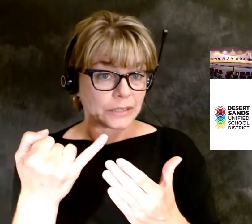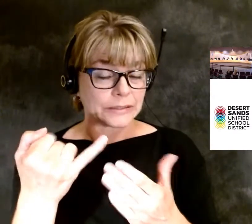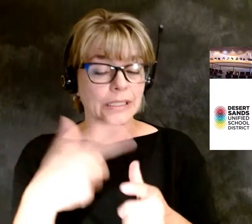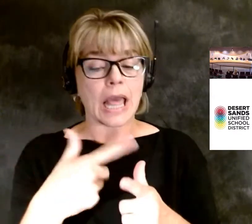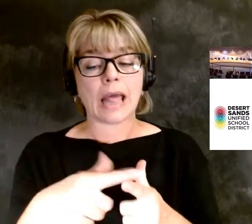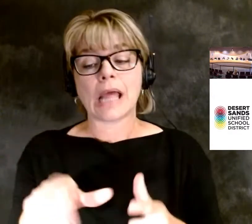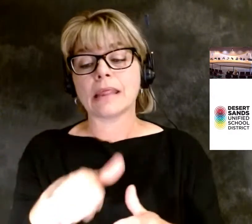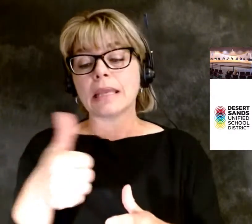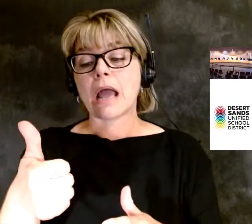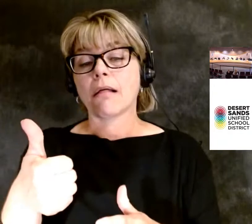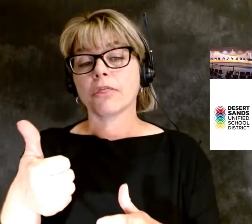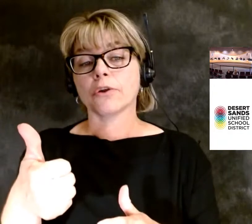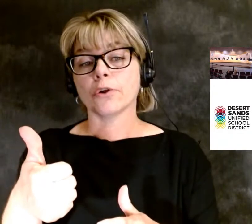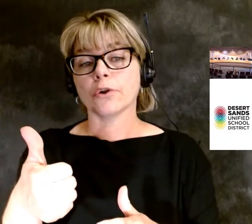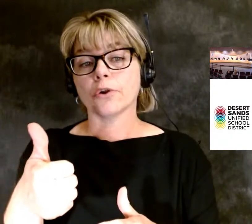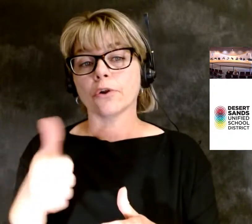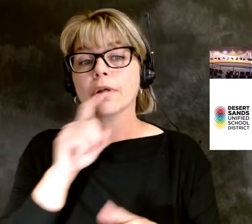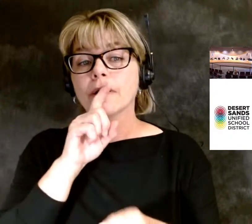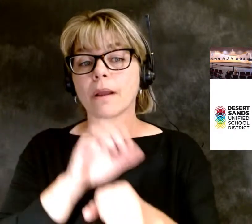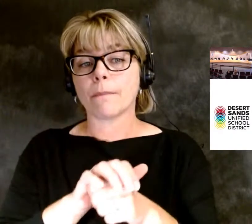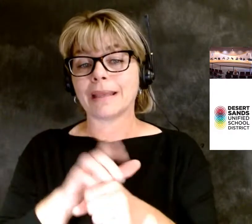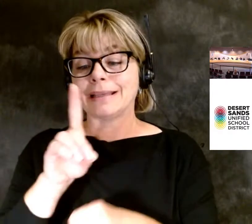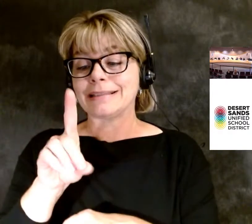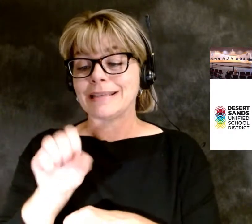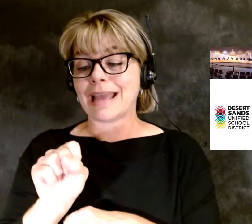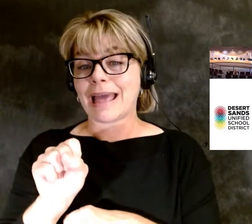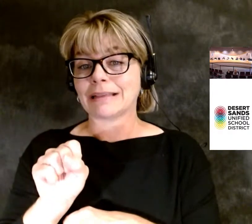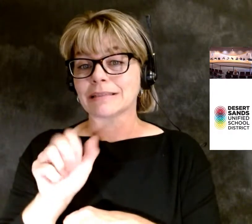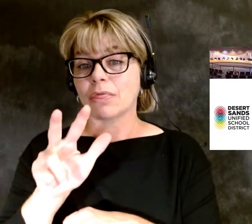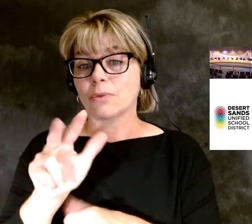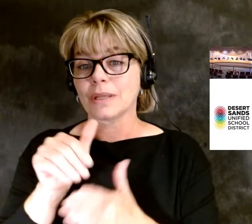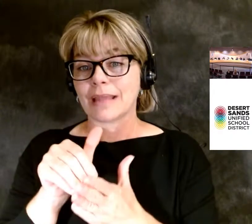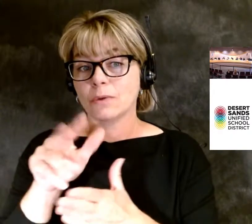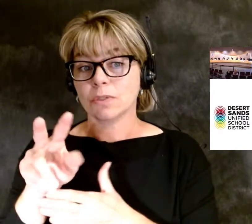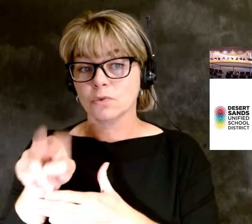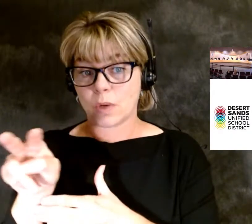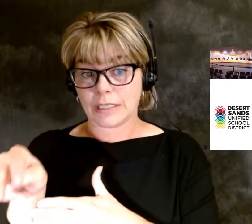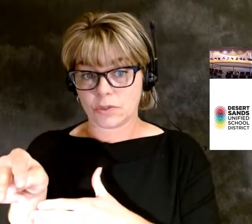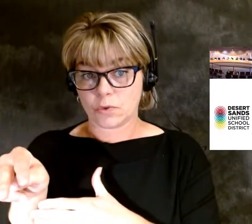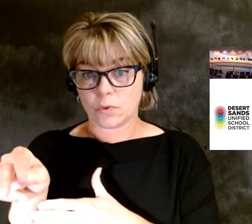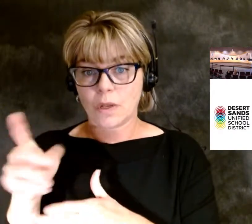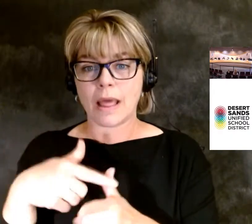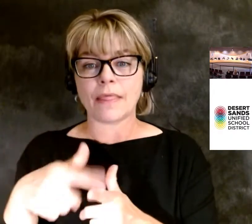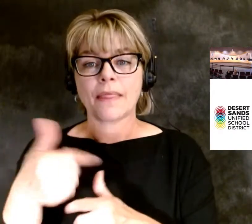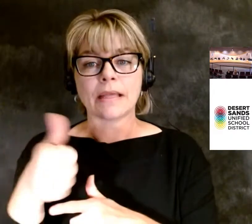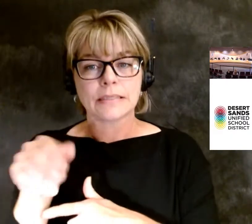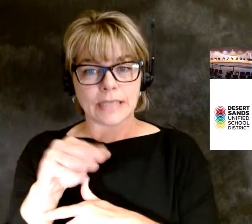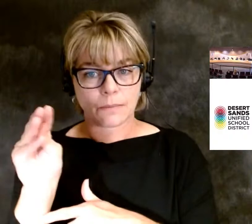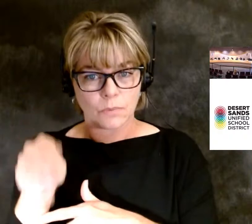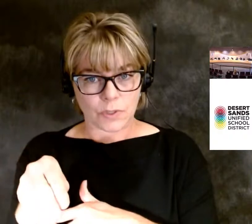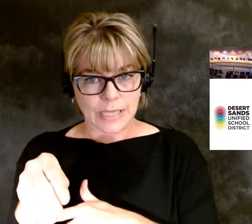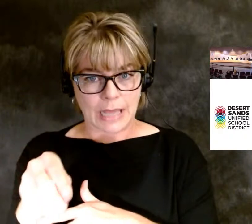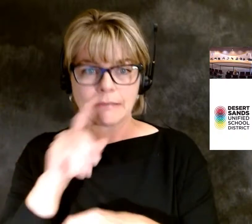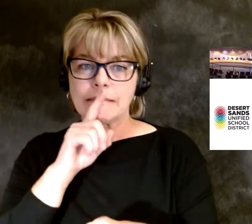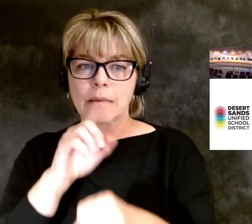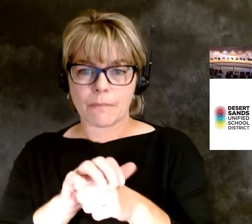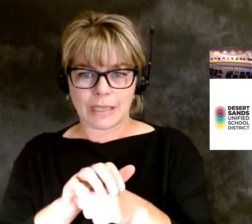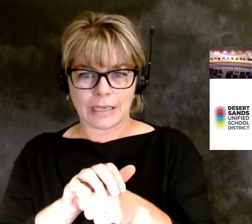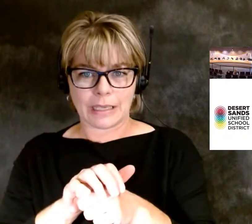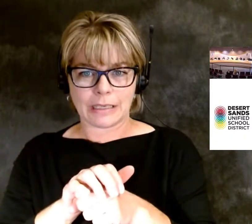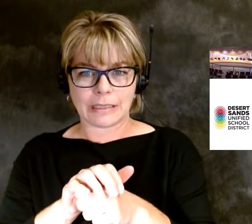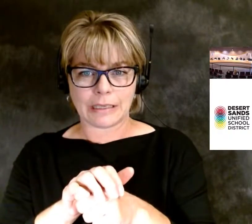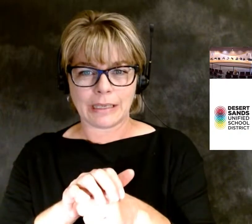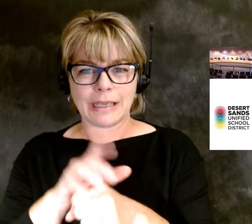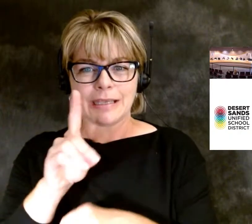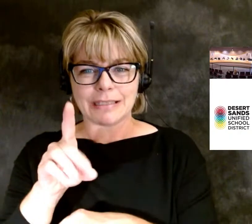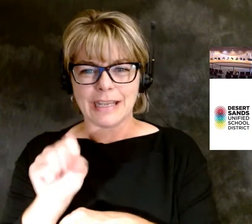committed DS 2022, and then the 10% cap committed DS 2023. What the heck